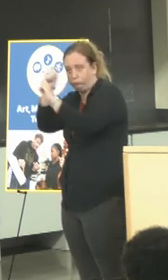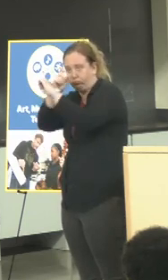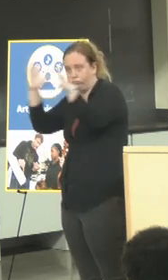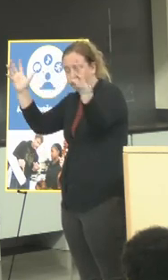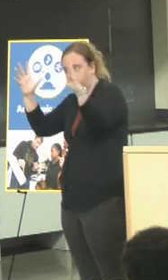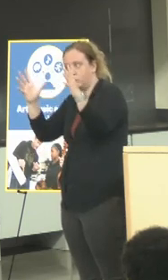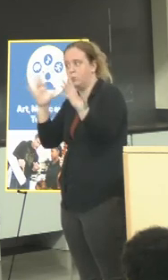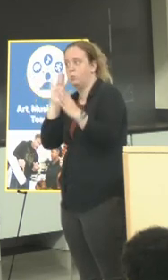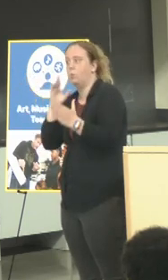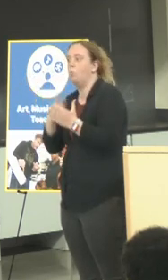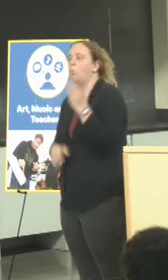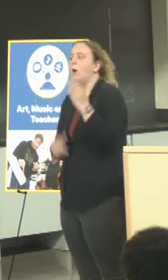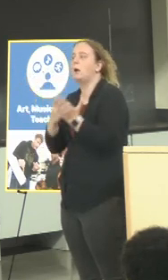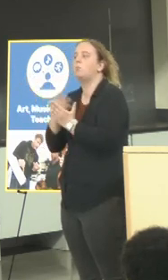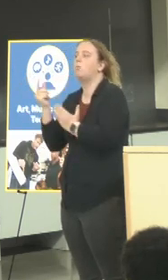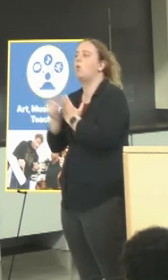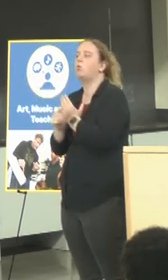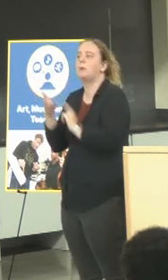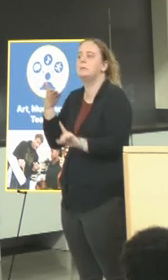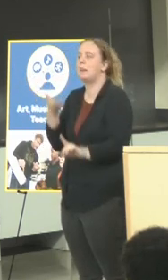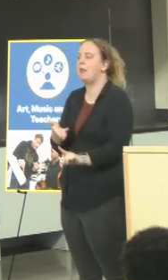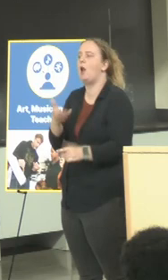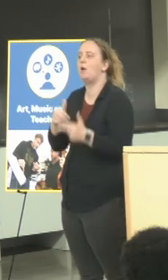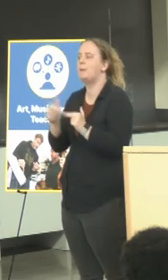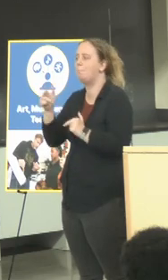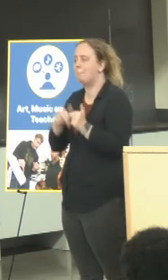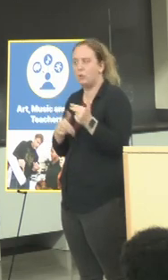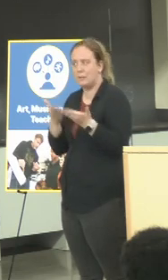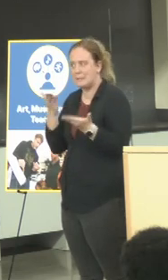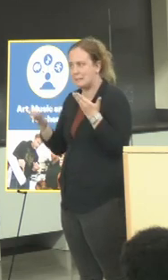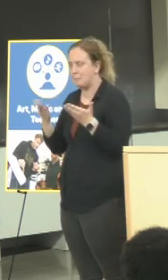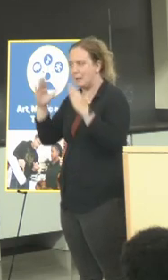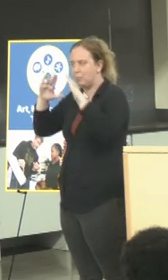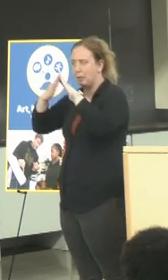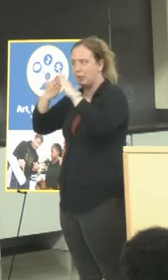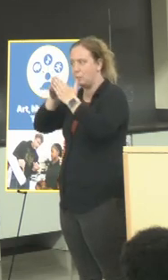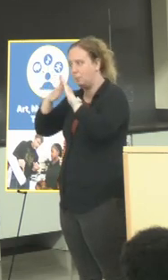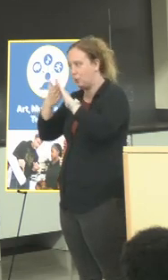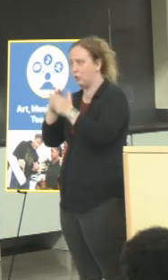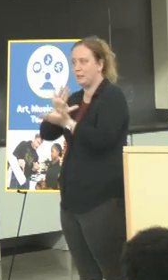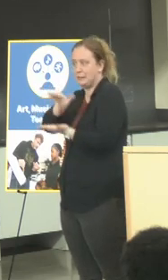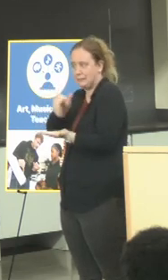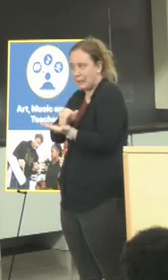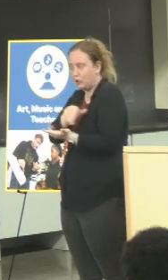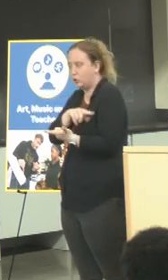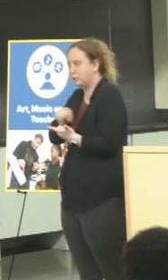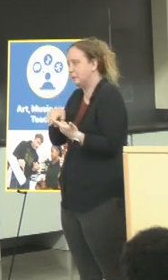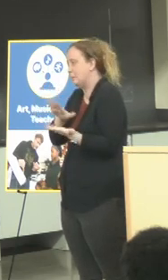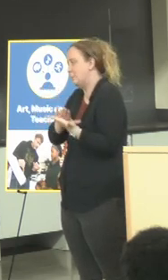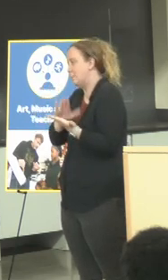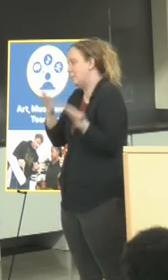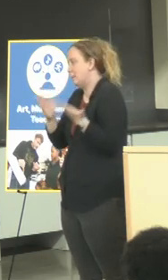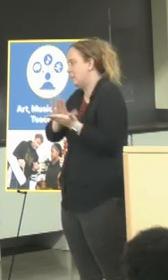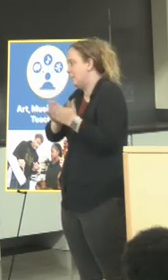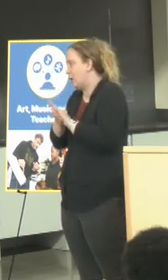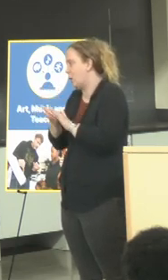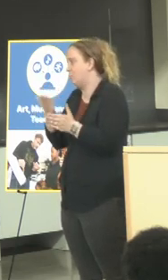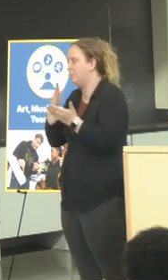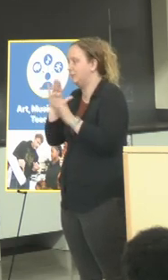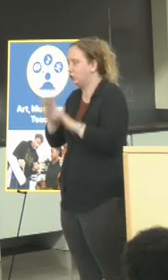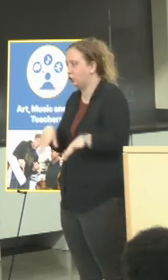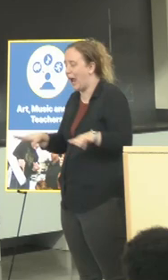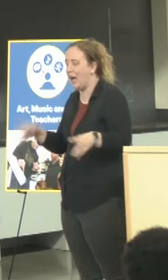auxiliary community centers? Could there be perhaps opportunities for childcare and other types of programs? But we will work with the